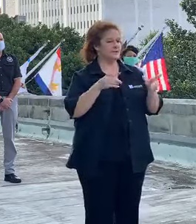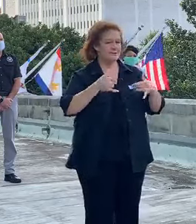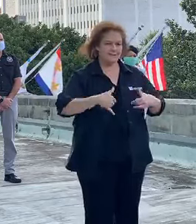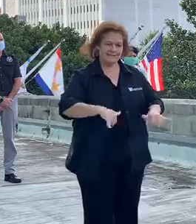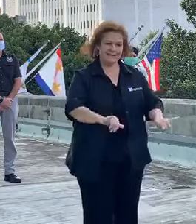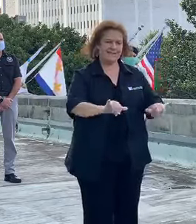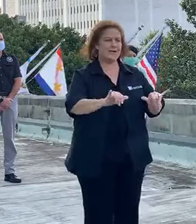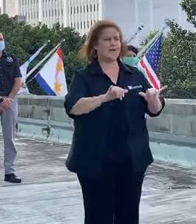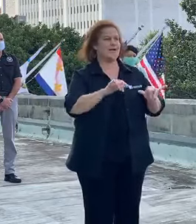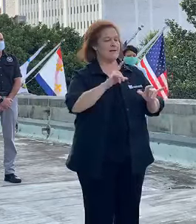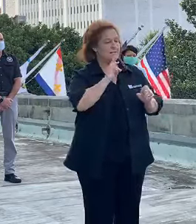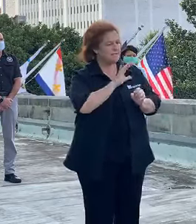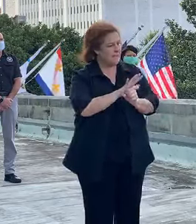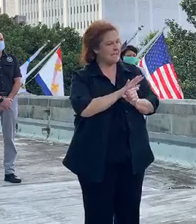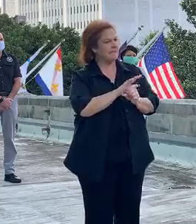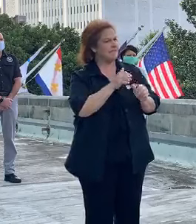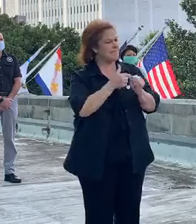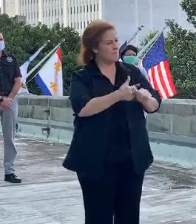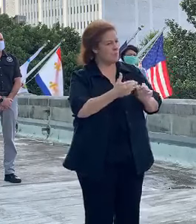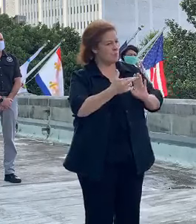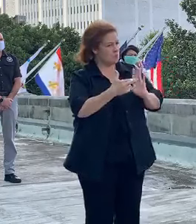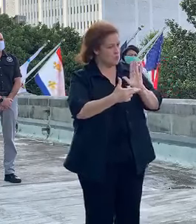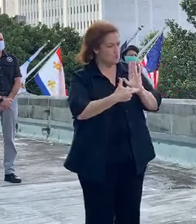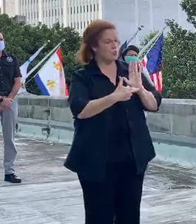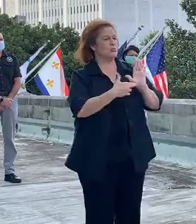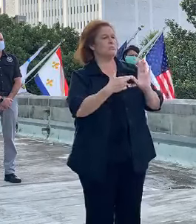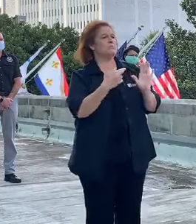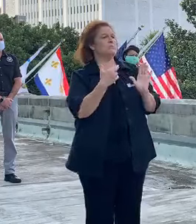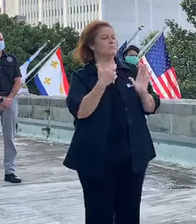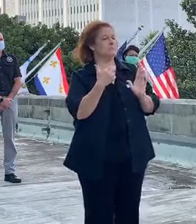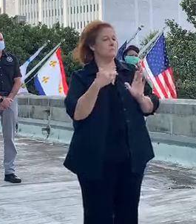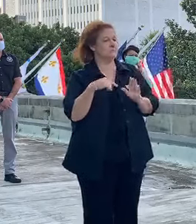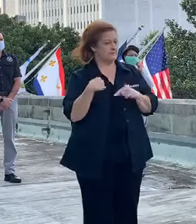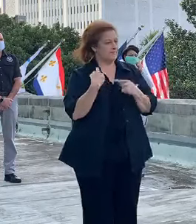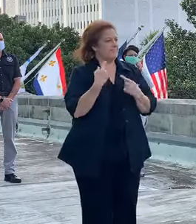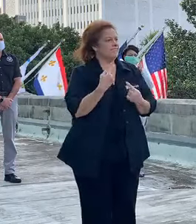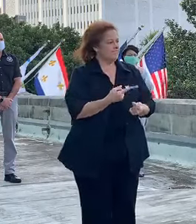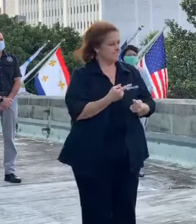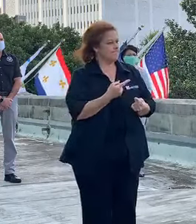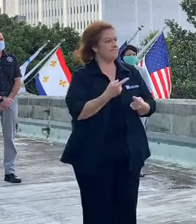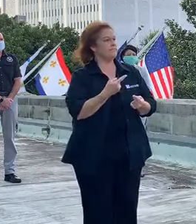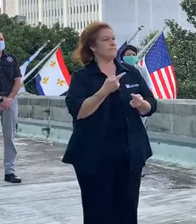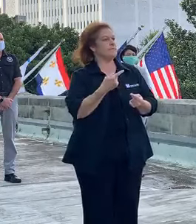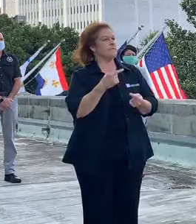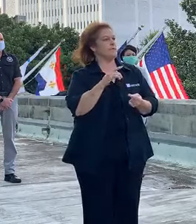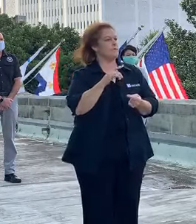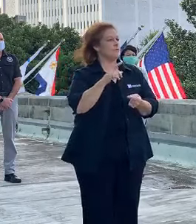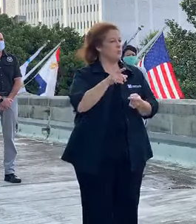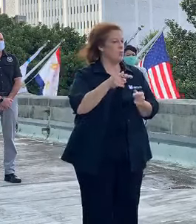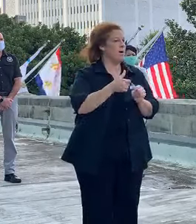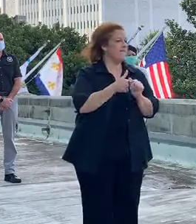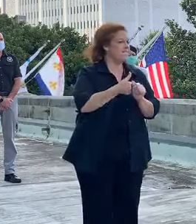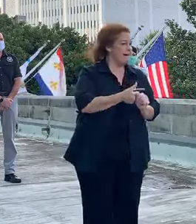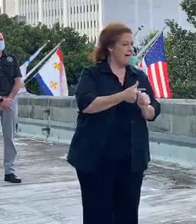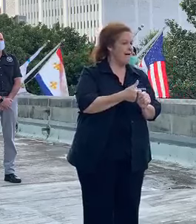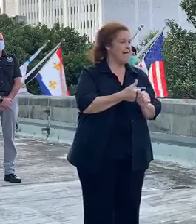new norms that we've all learned that we are able to do over these last few months. Your compliance,